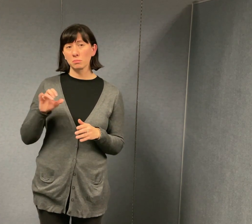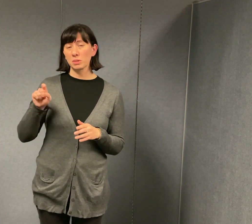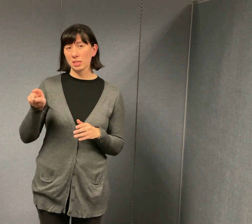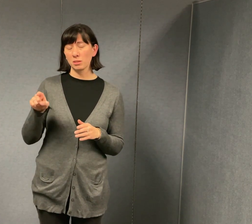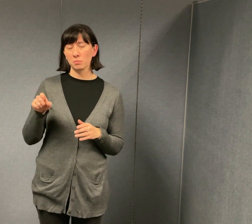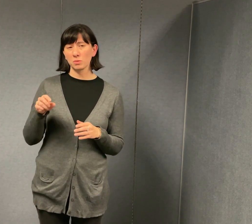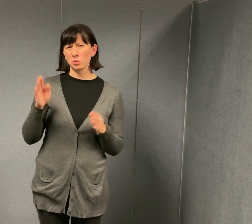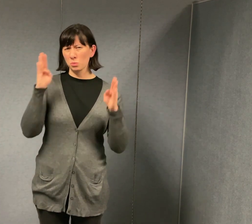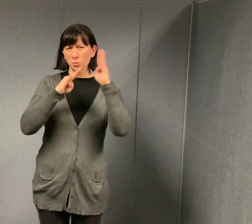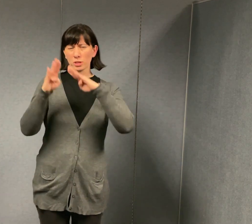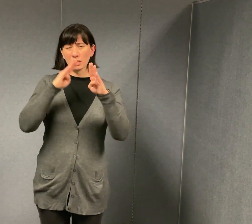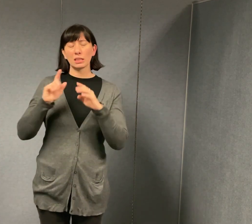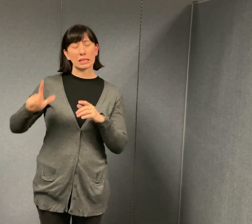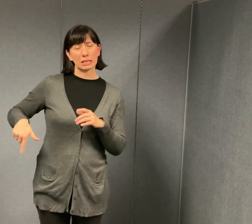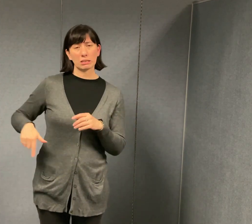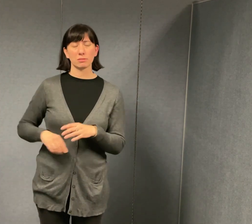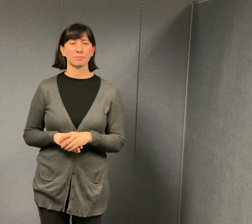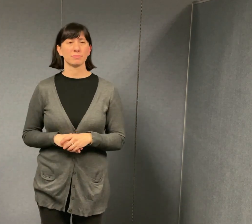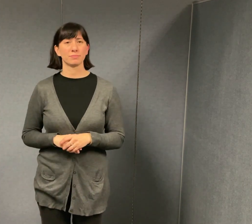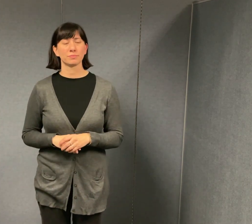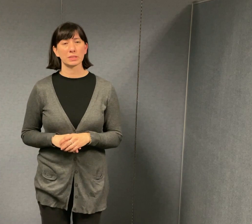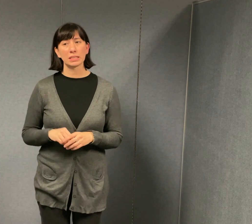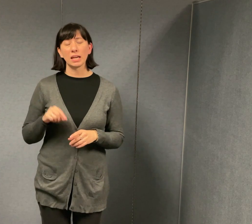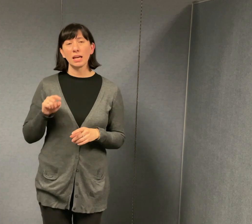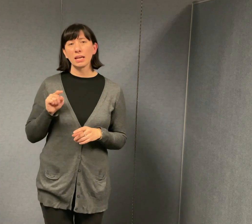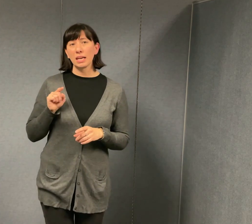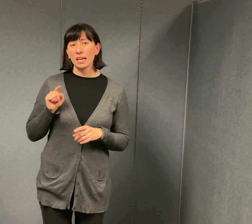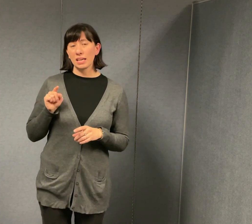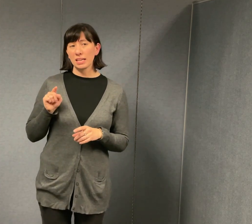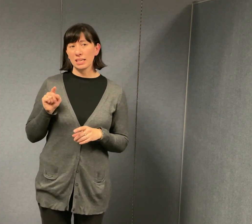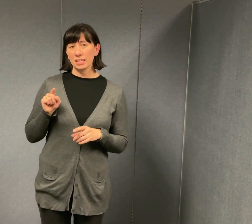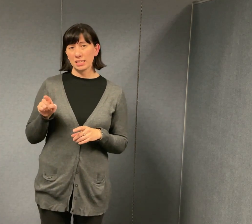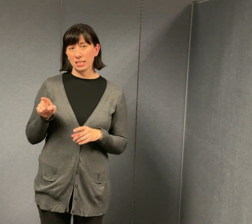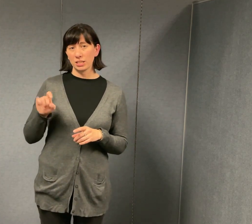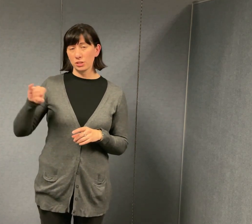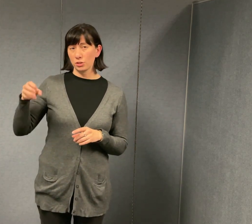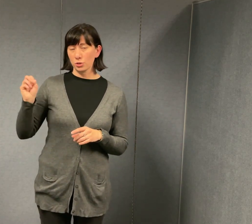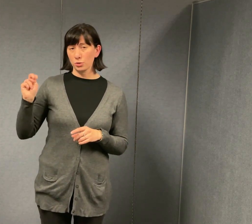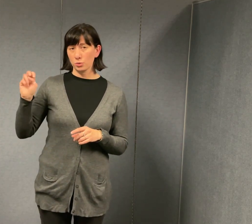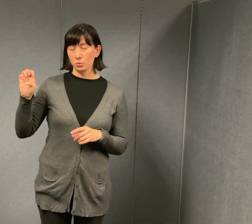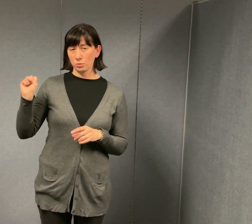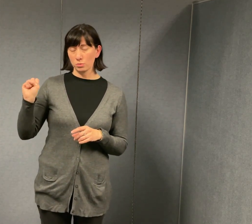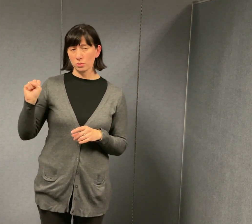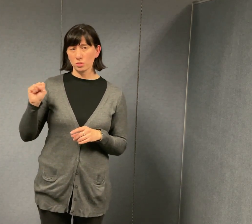Eventually, Mr. Jones will have to cut an opening where he can install the door.